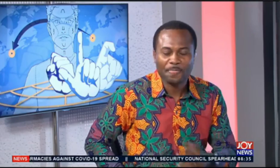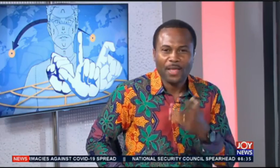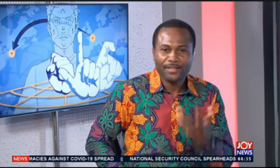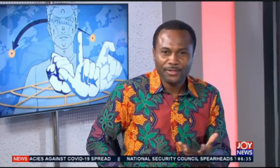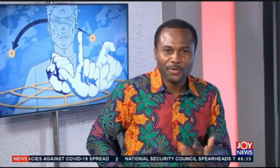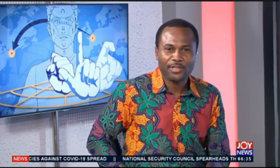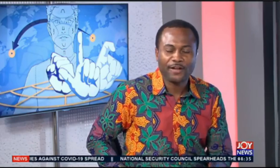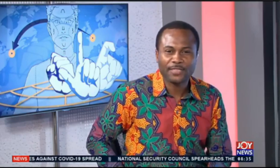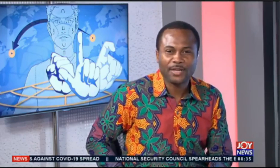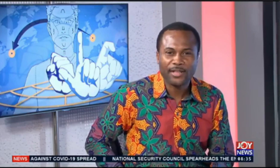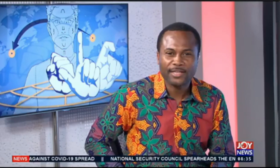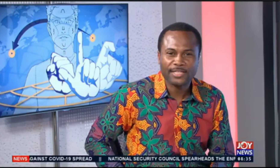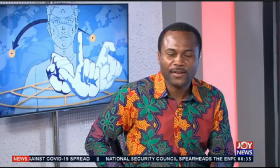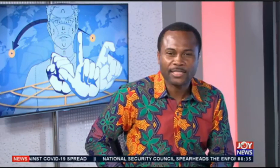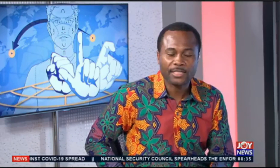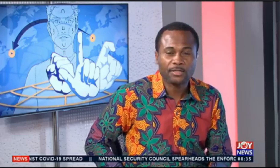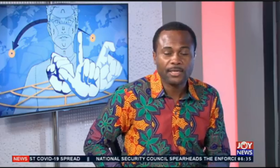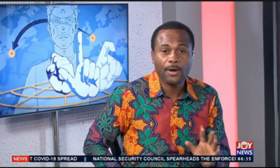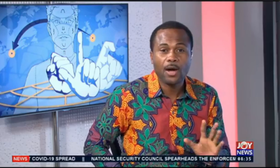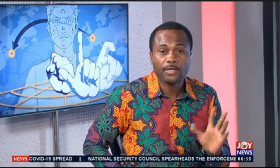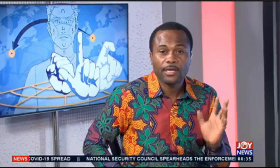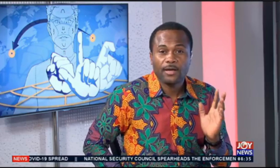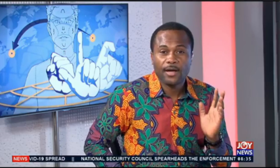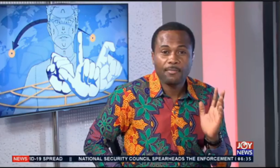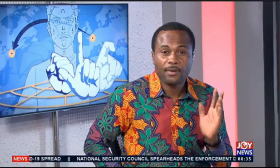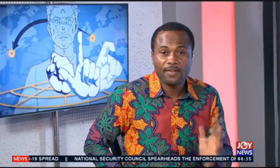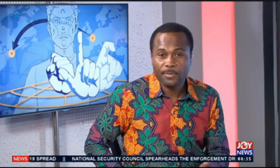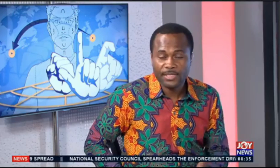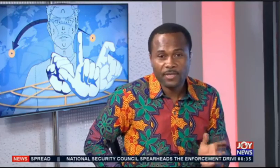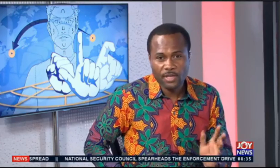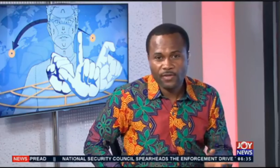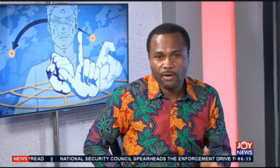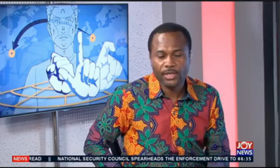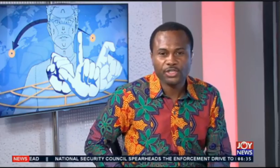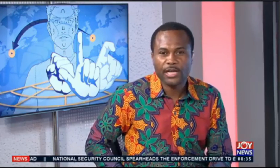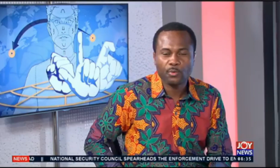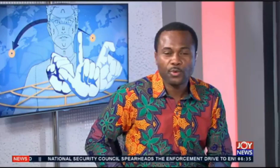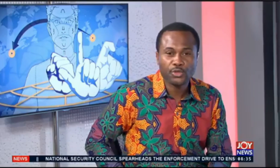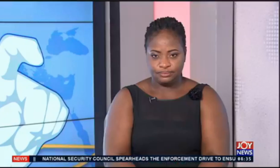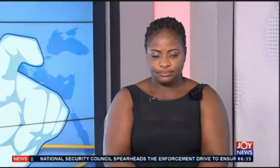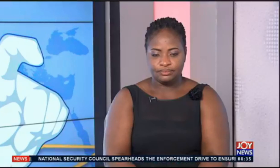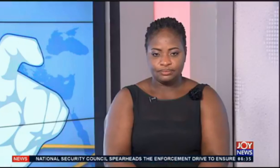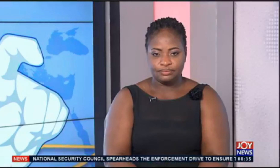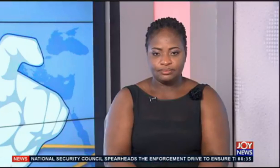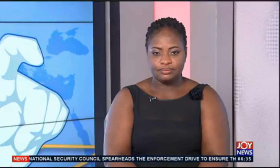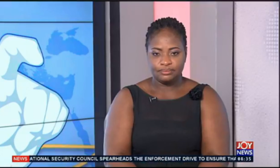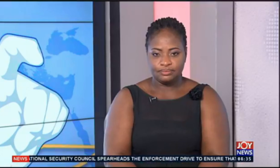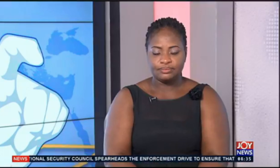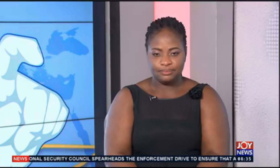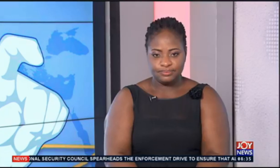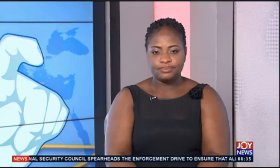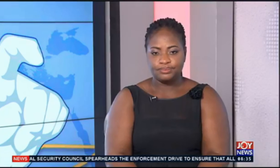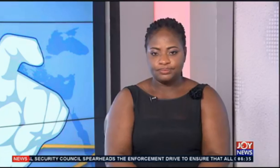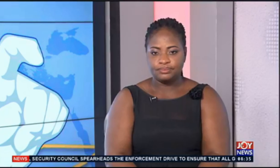so you know you have to stay with us as far as this is concerned. But Love Amissah, thank you very much, and we wish you all the